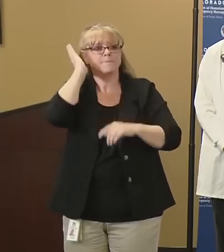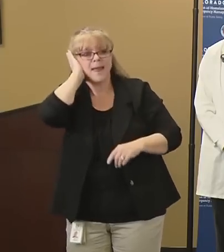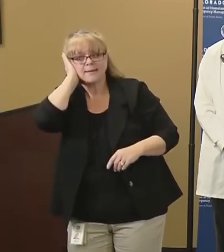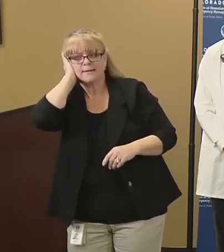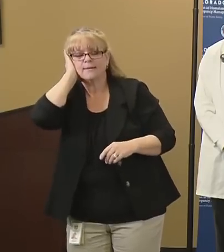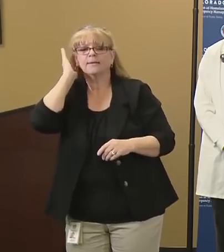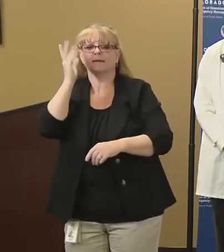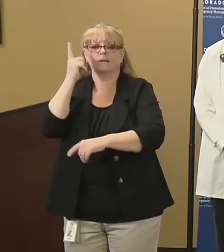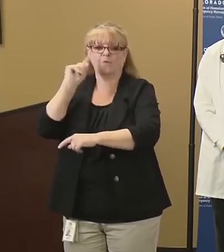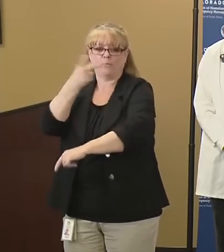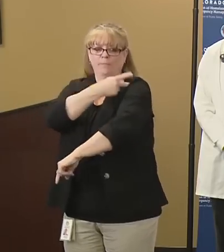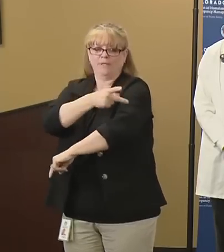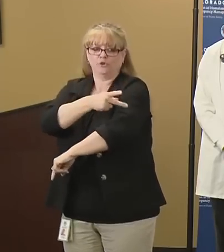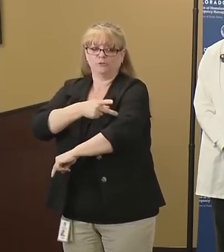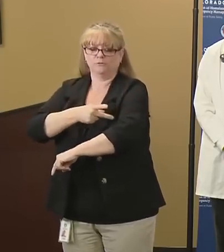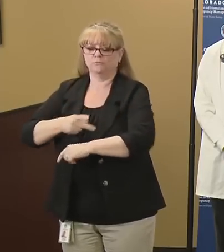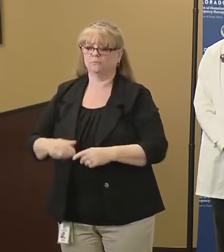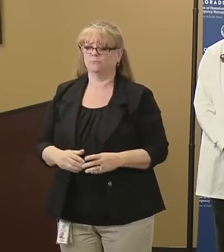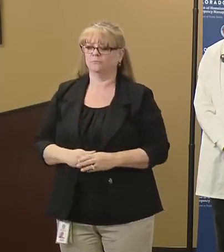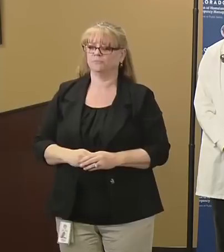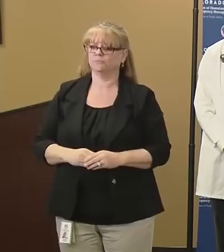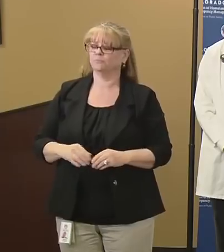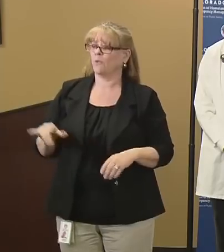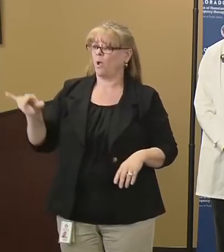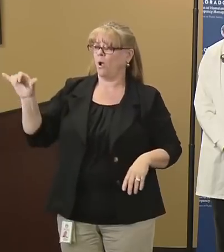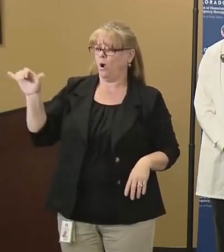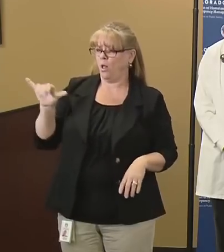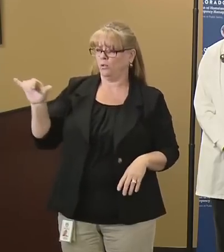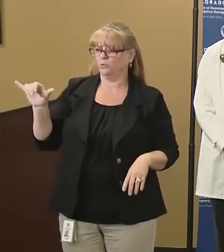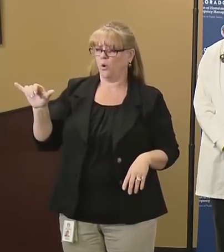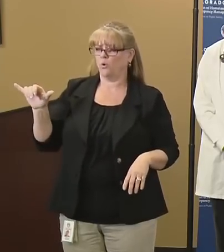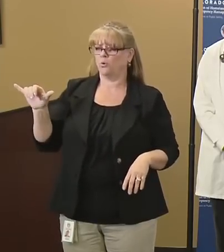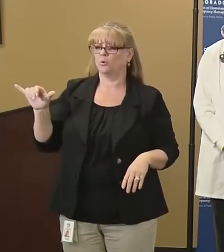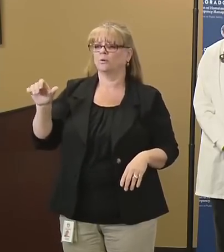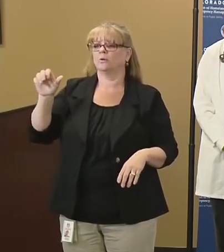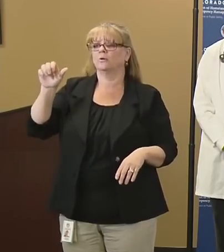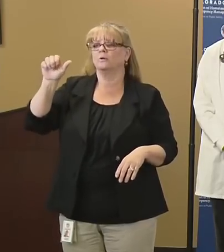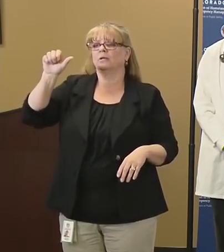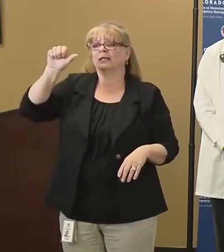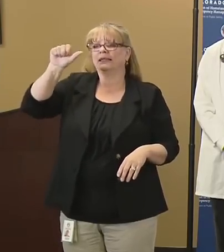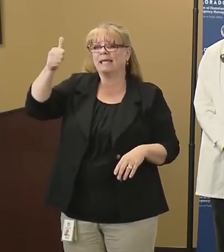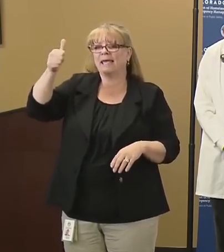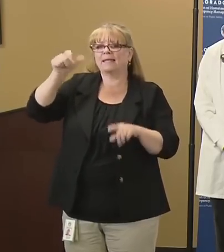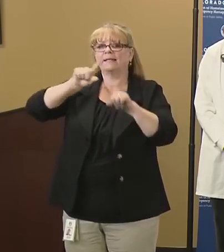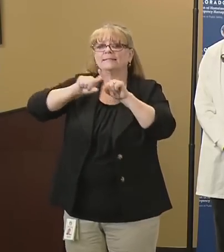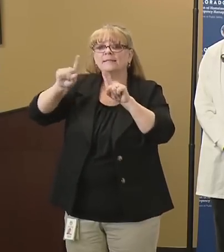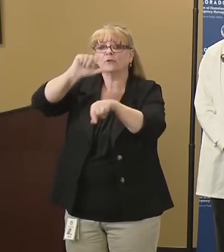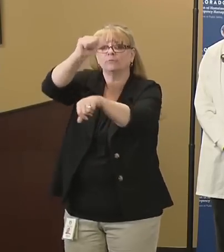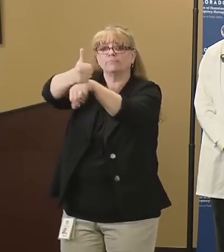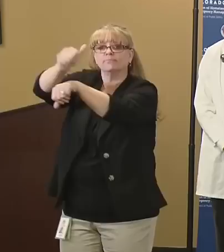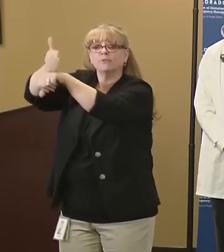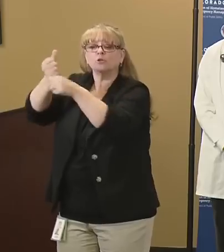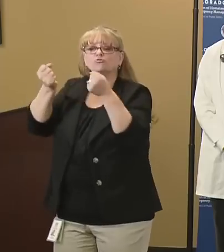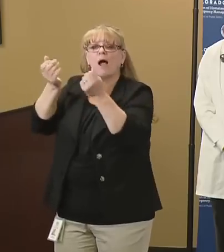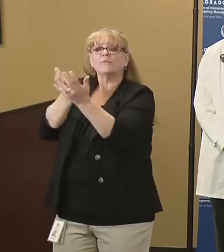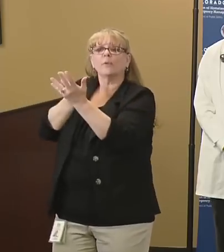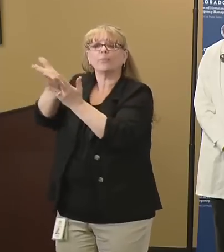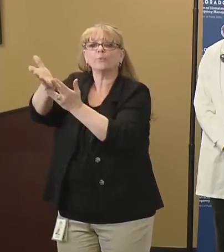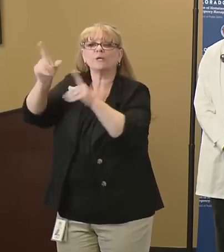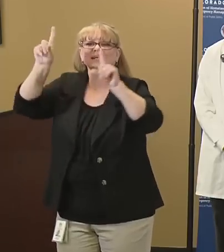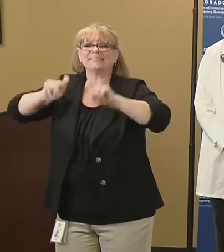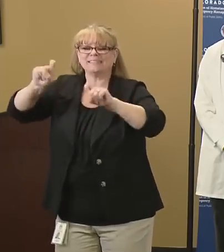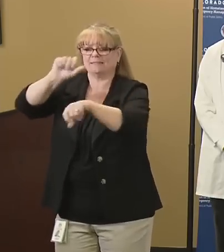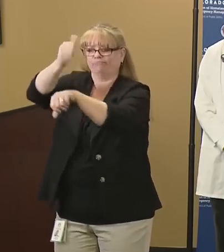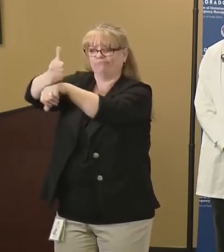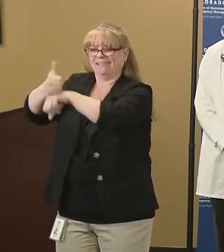10 drive-through testing sites across our state. And I just want to express our profound gratitude to the people of Colorado, just as I did to the